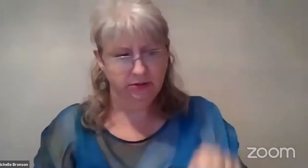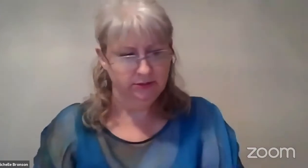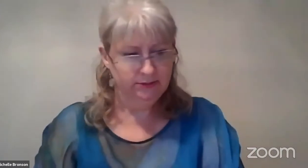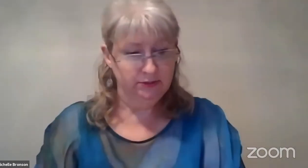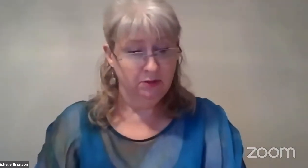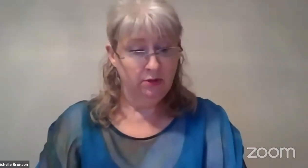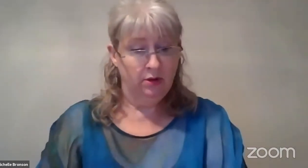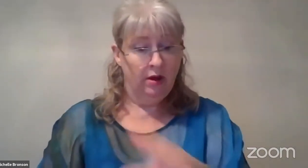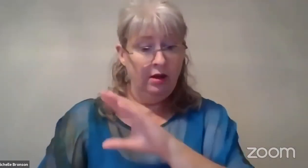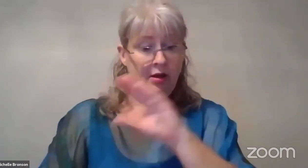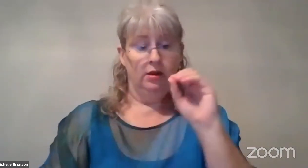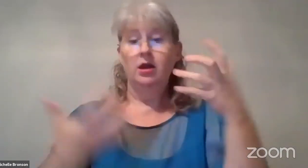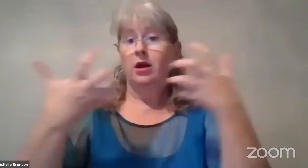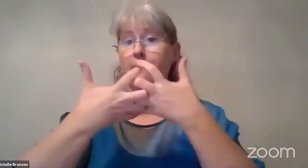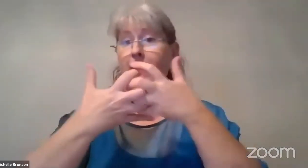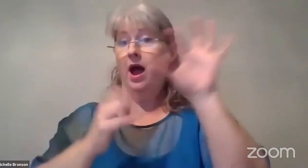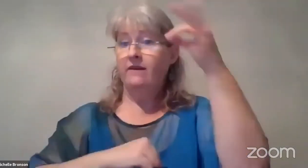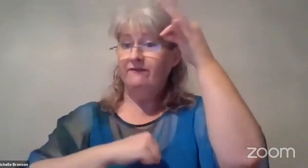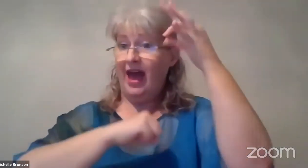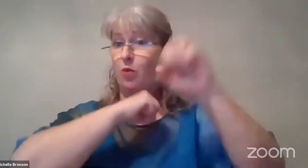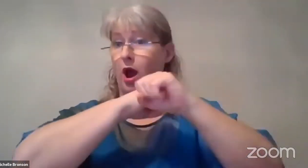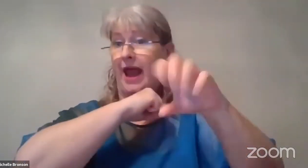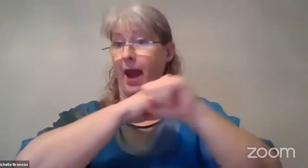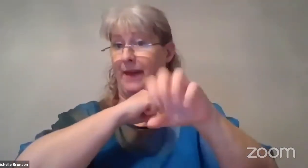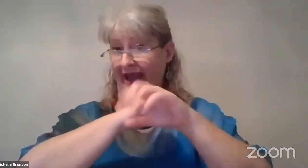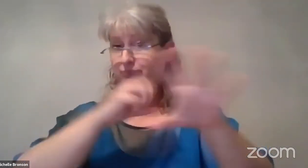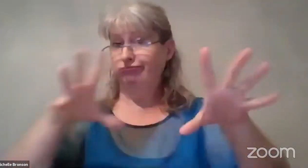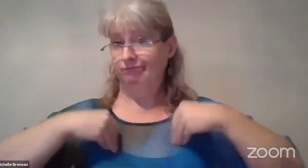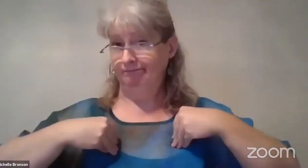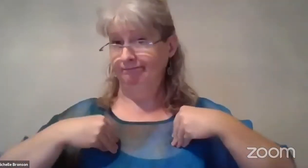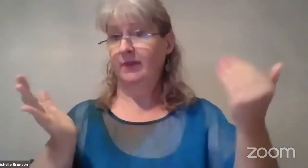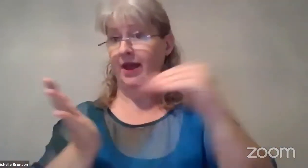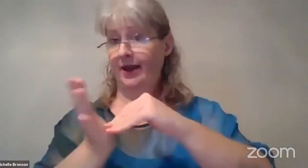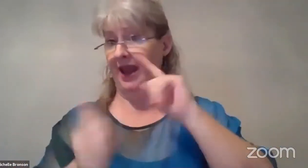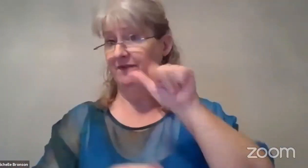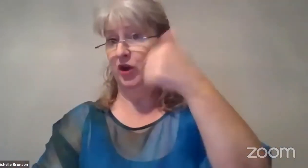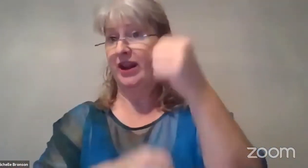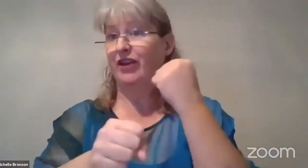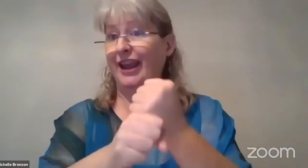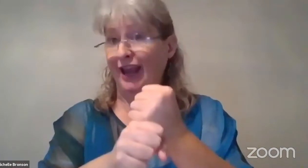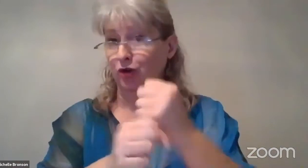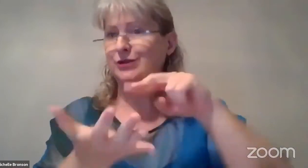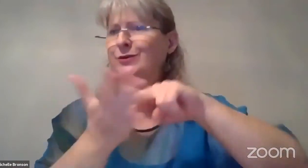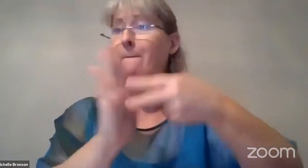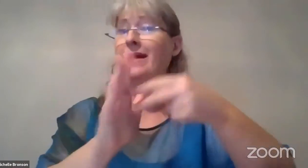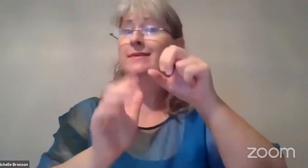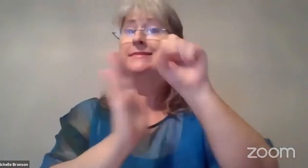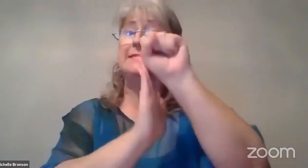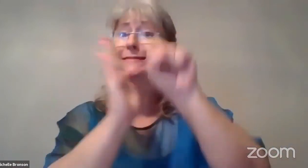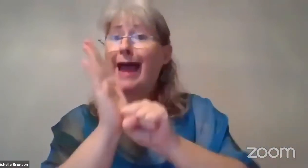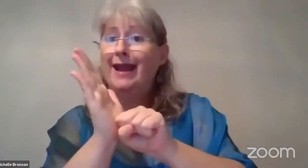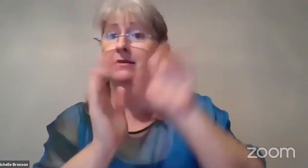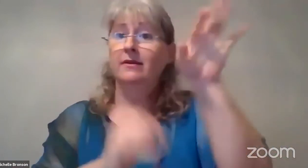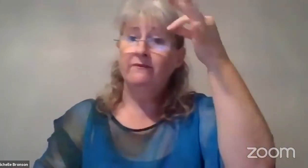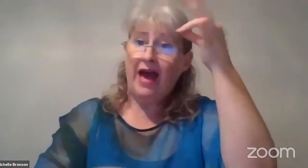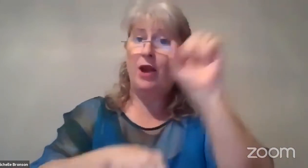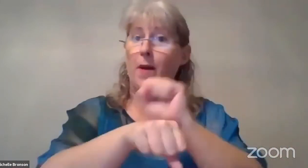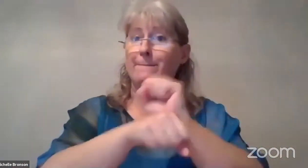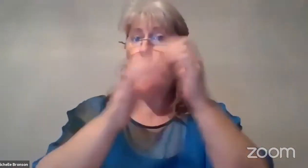provides advocacy for individuals in the Salinas area. And the combined federal campaign was accepted again for another